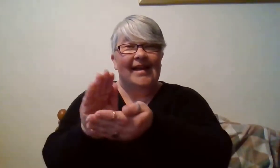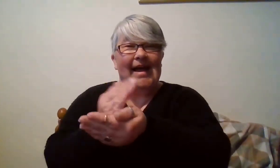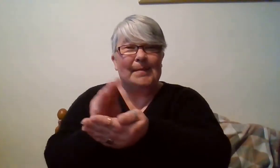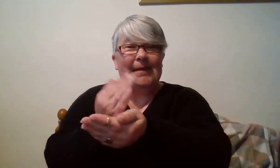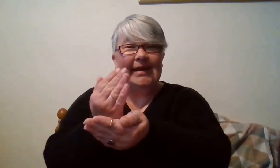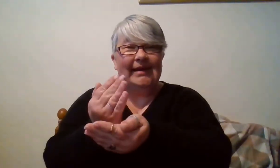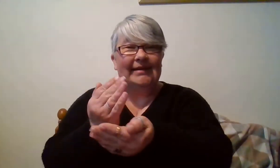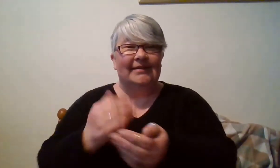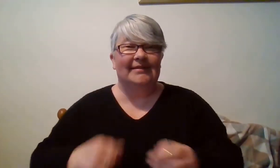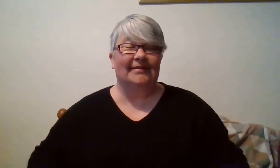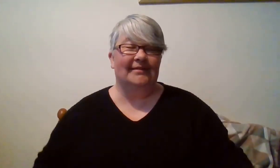Happy.